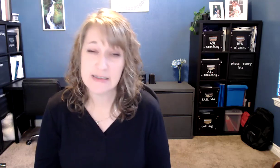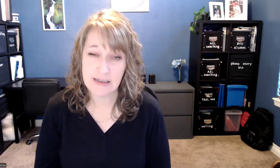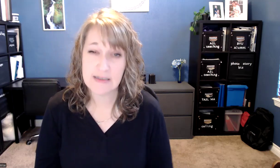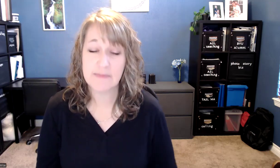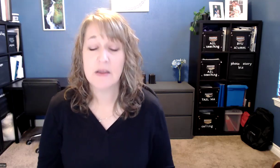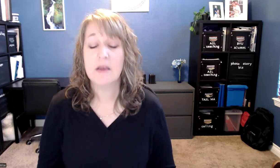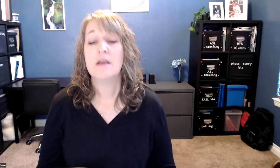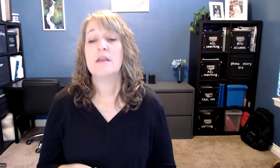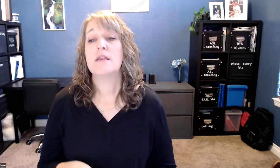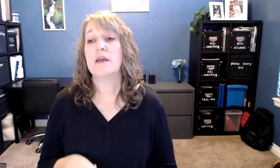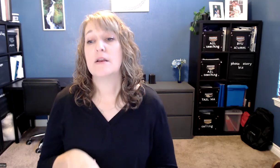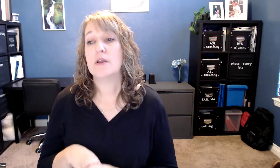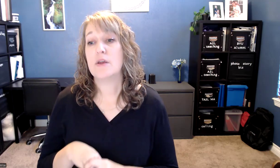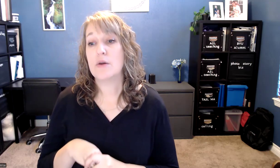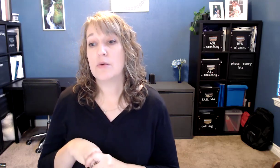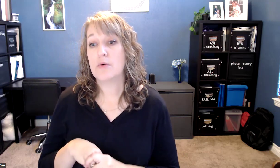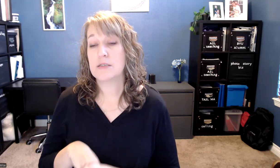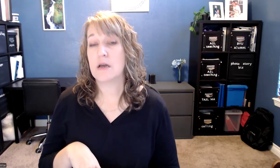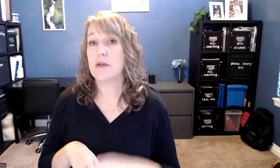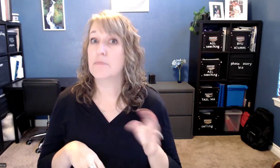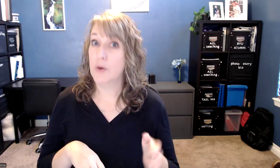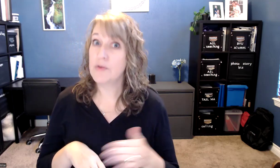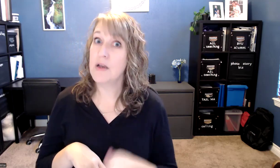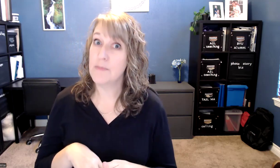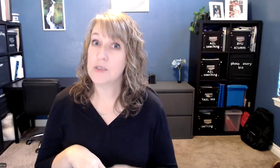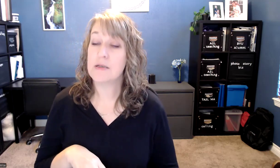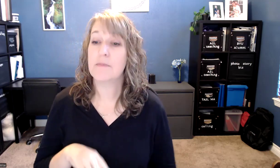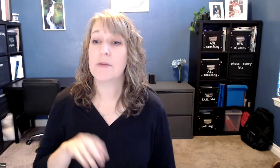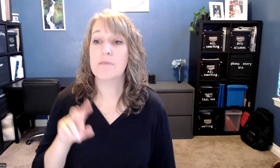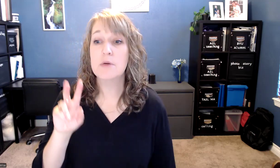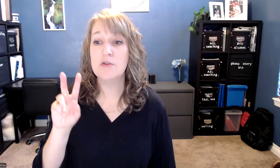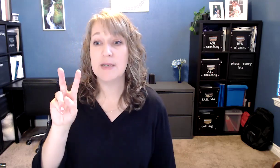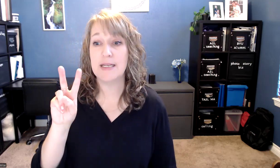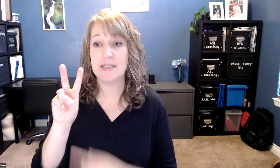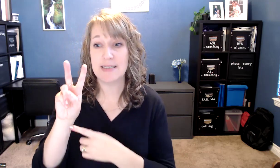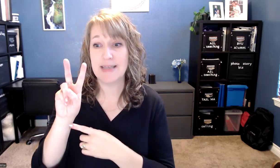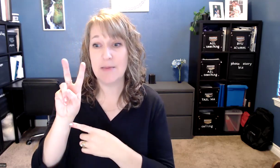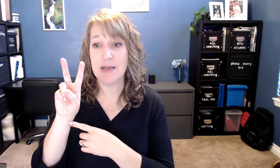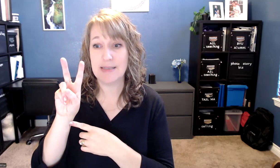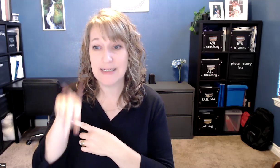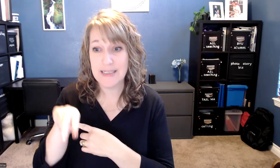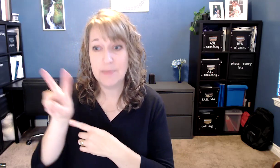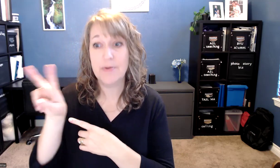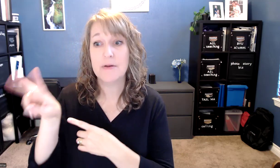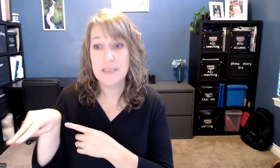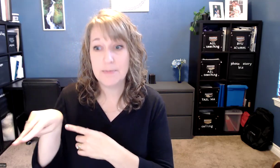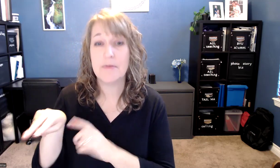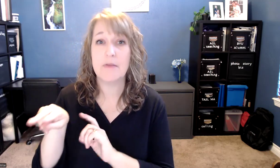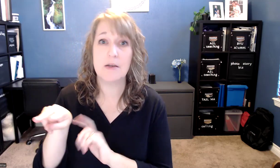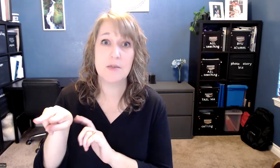66, then you sign both numbers, but the movement is the same as that dip that you did